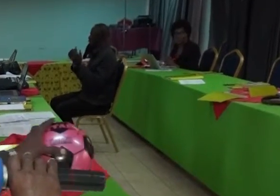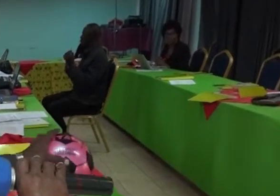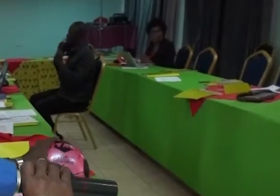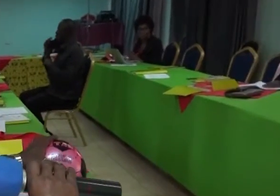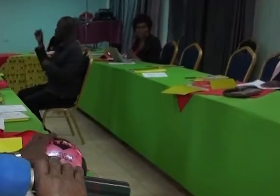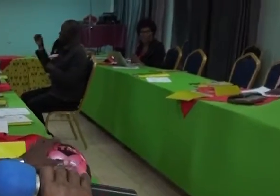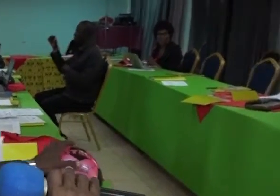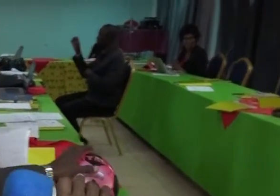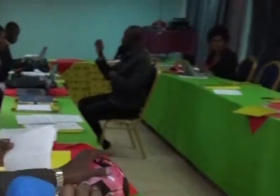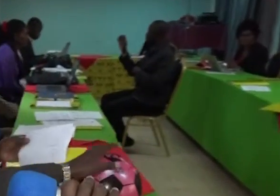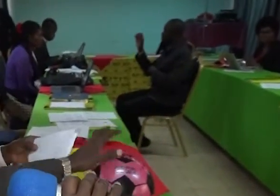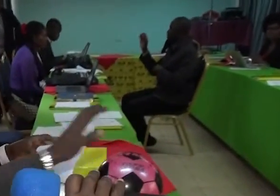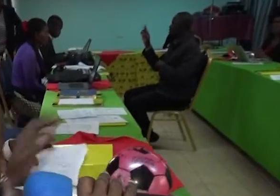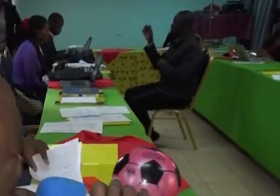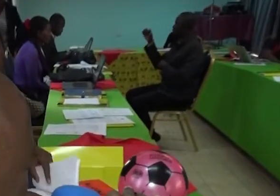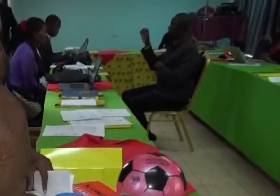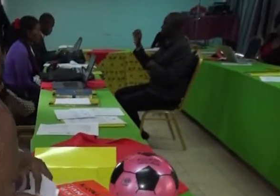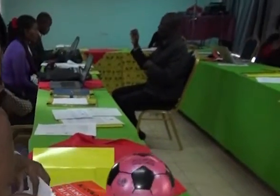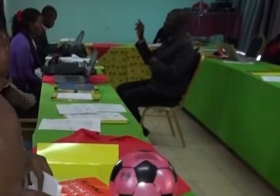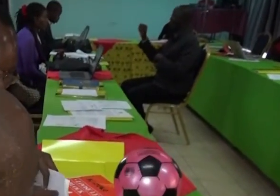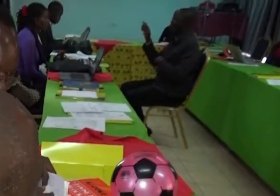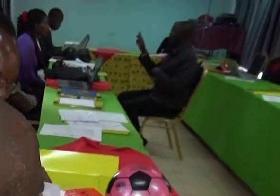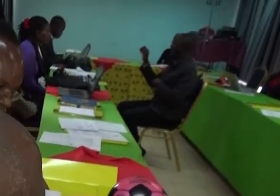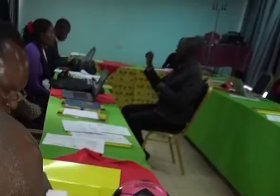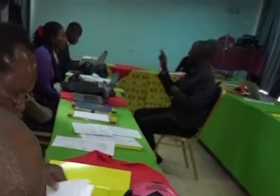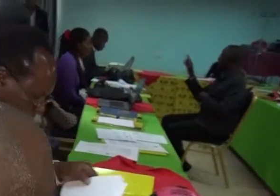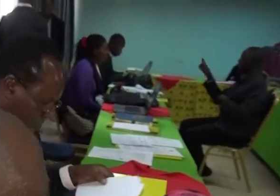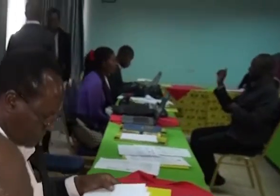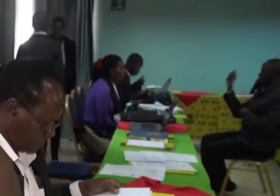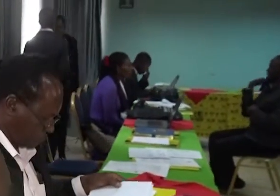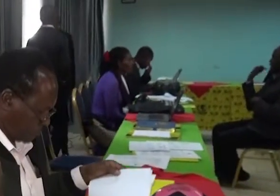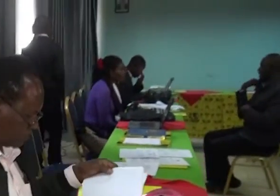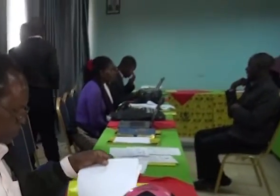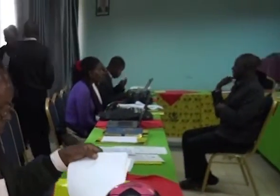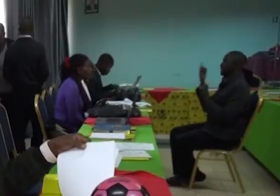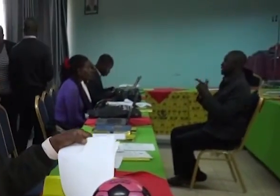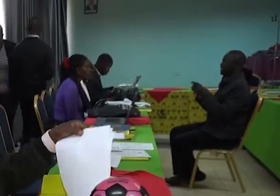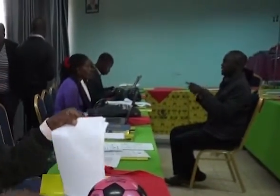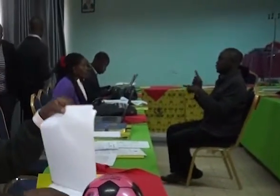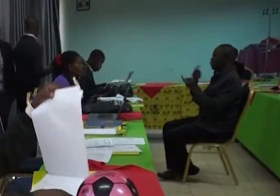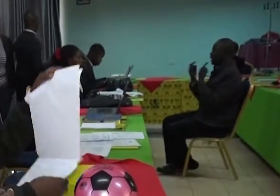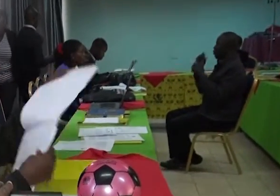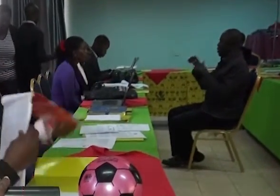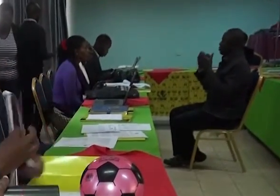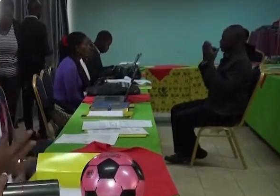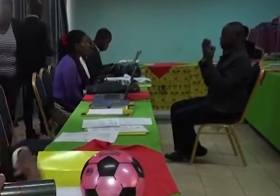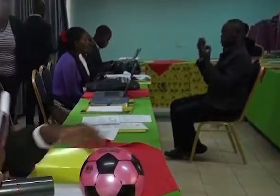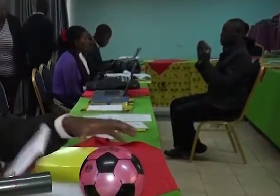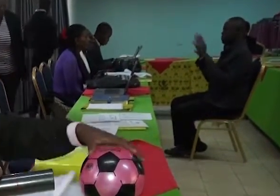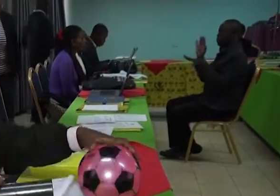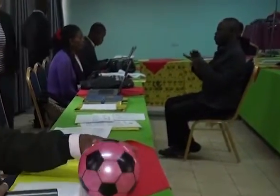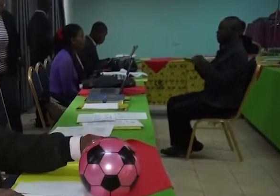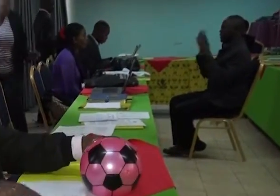a presentation on inclusive education. And I did mention quite a number of issues from his